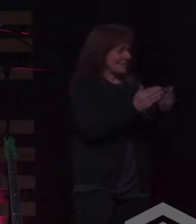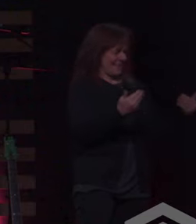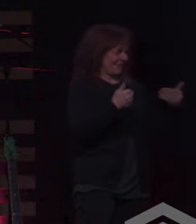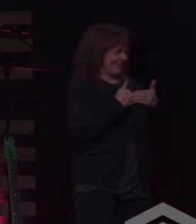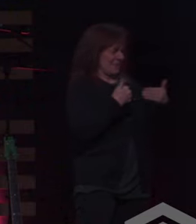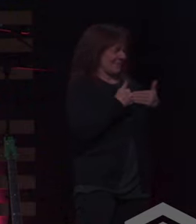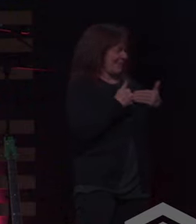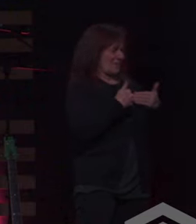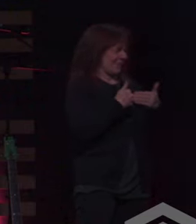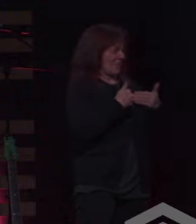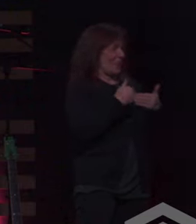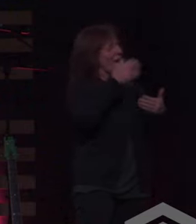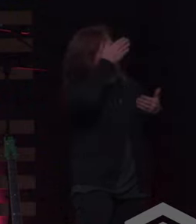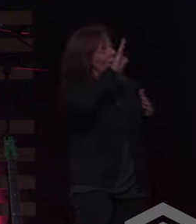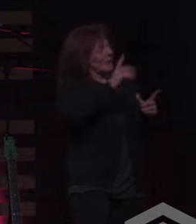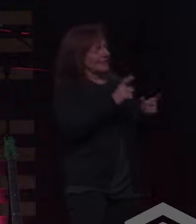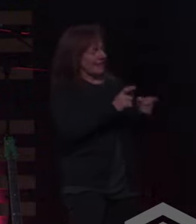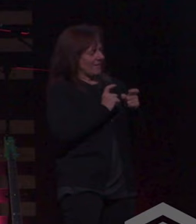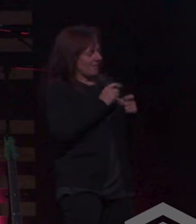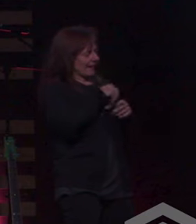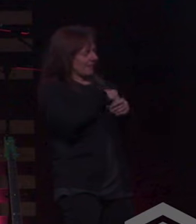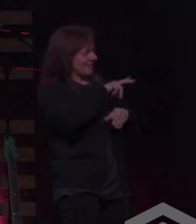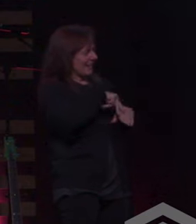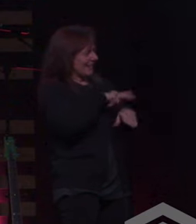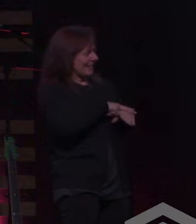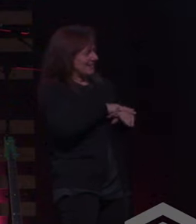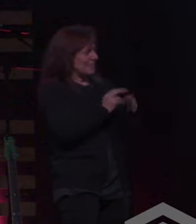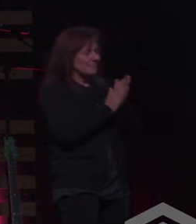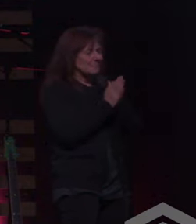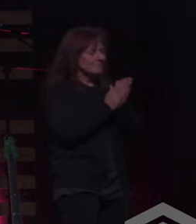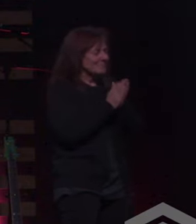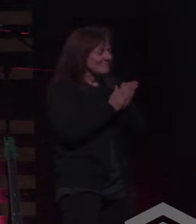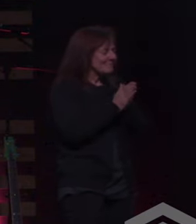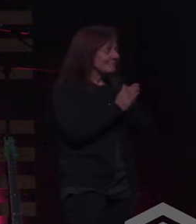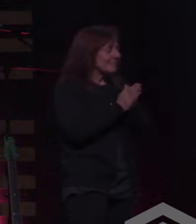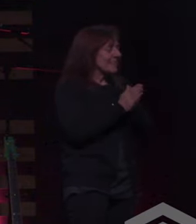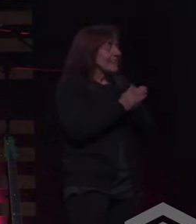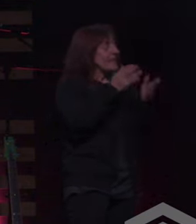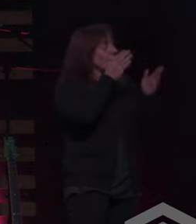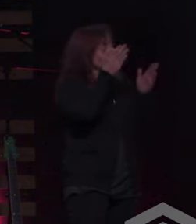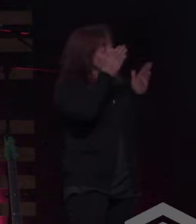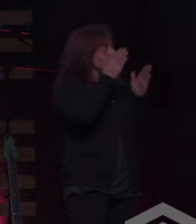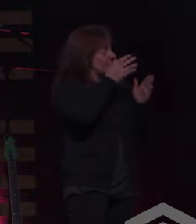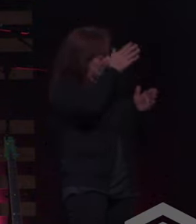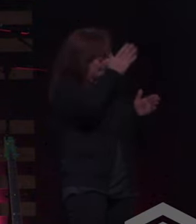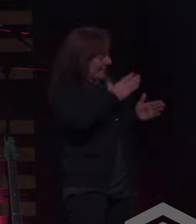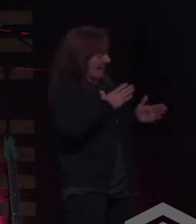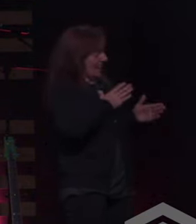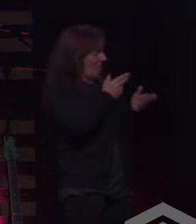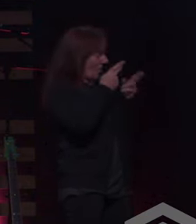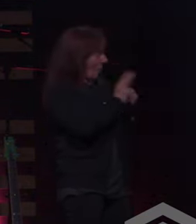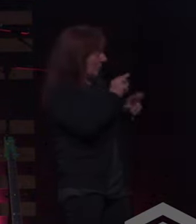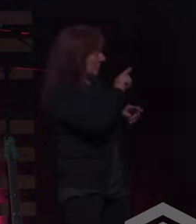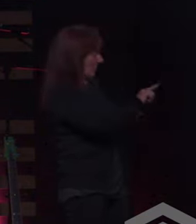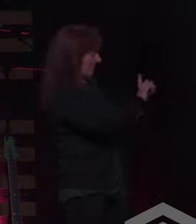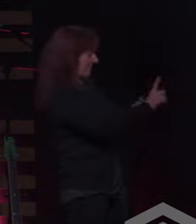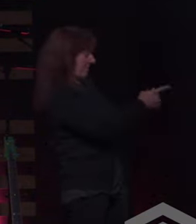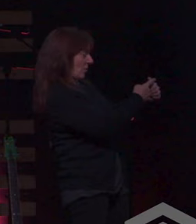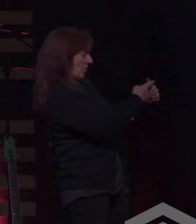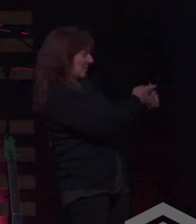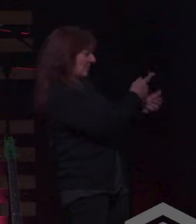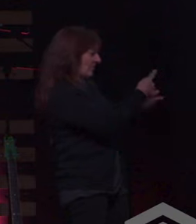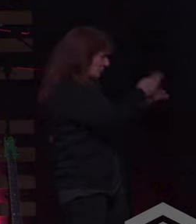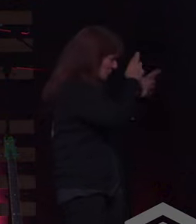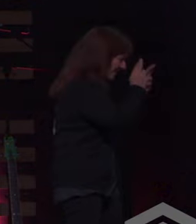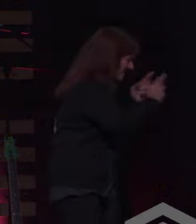self-centered. God placed this in her by nature. When he honors her as first in importance, and she